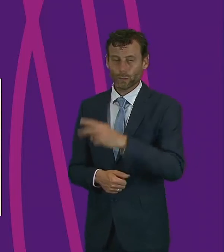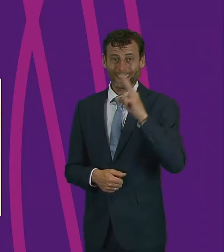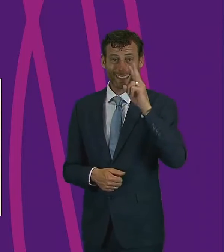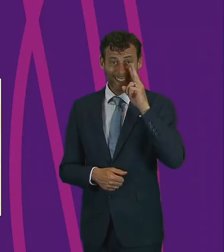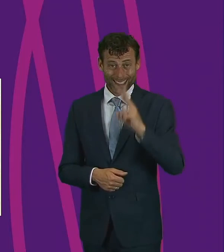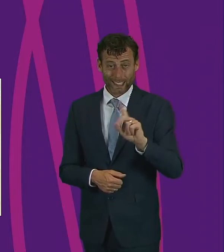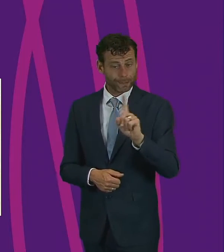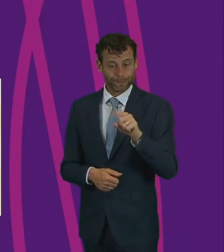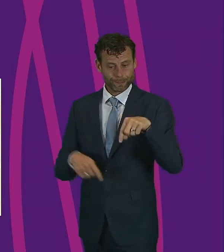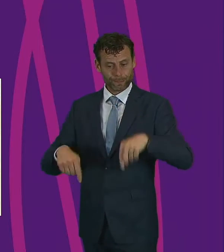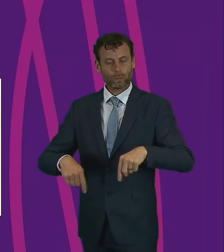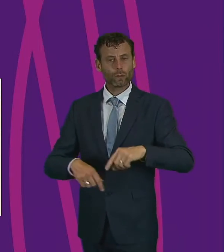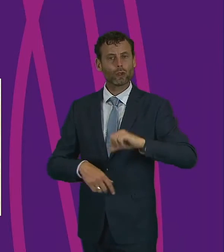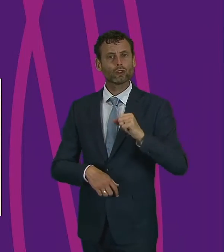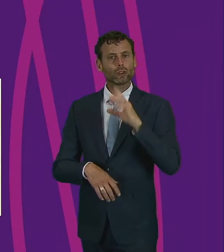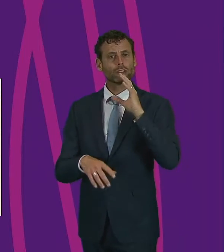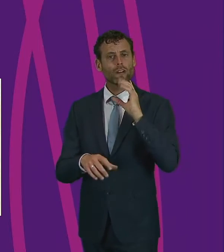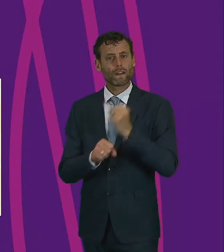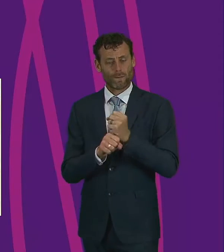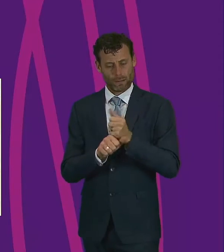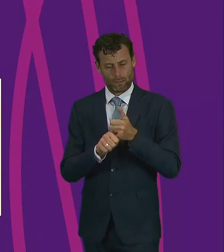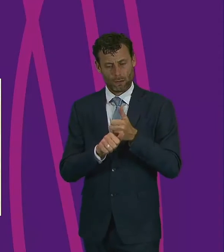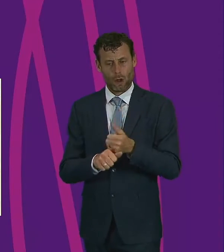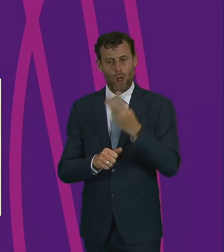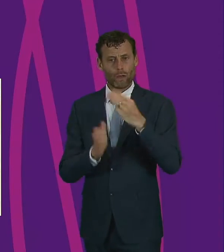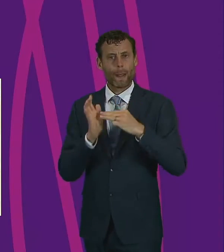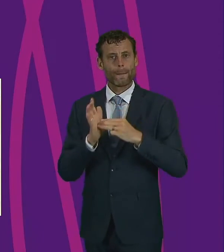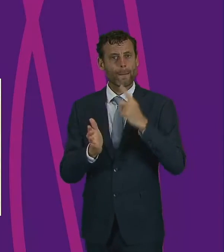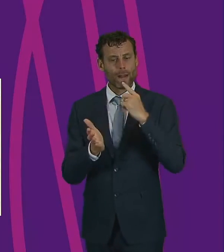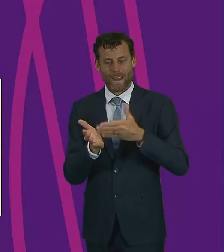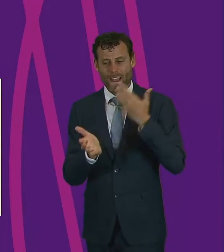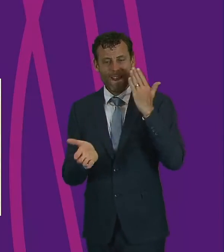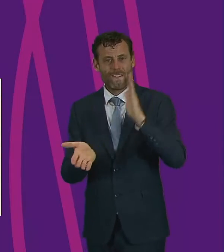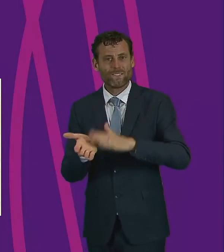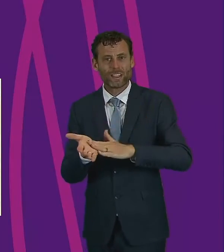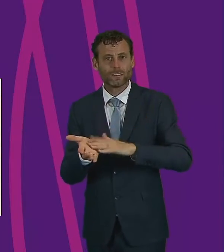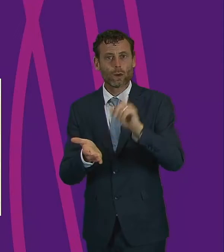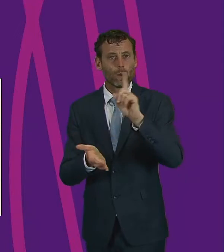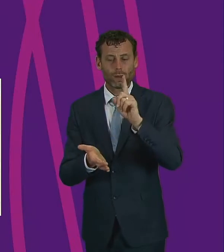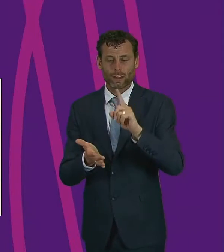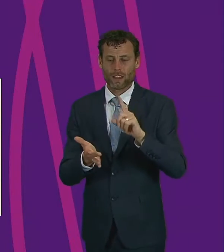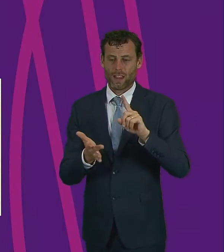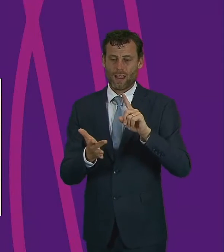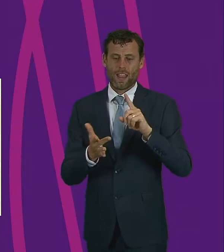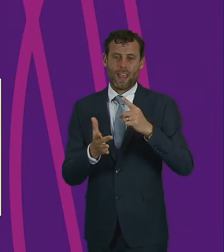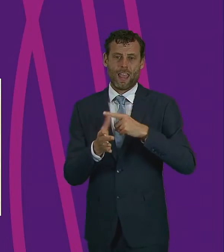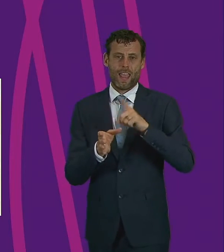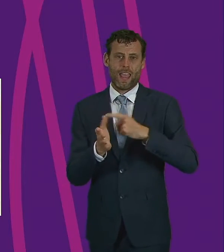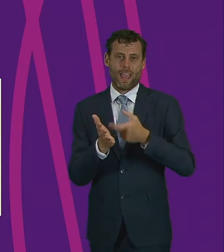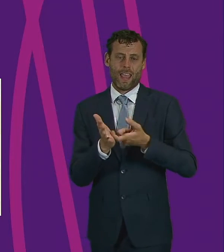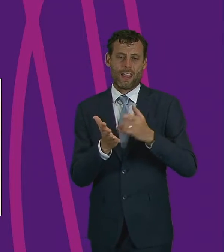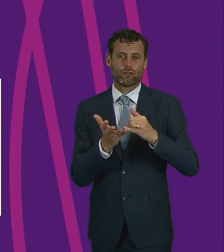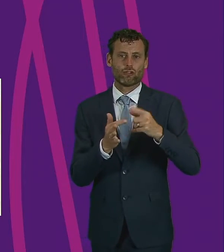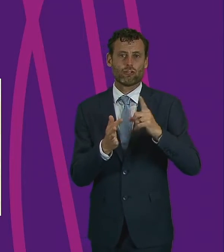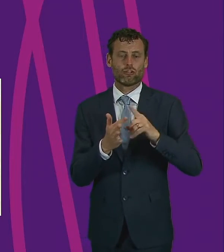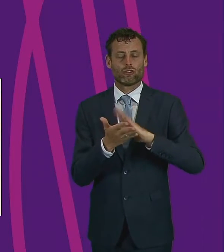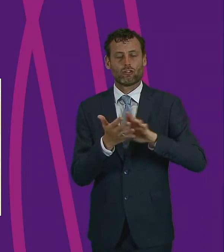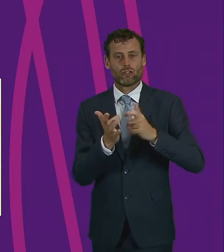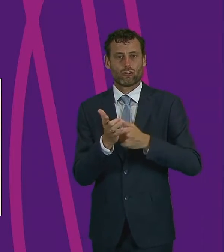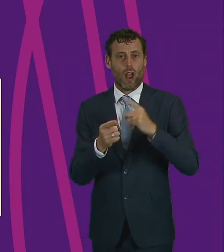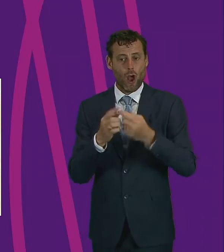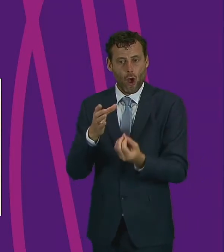Scottish Government has committed to £3 million of investment as part of the Ayrshire Growth Deal to accelerate progress on this. This